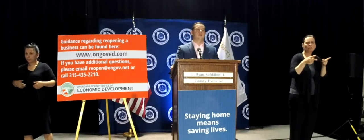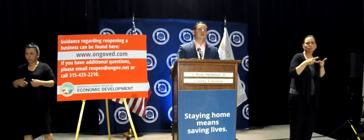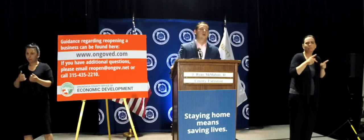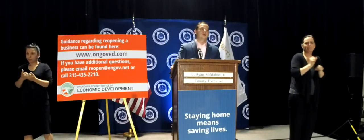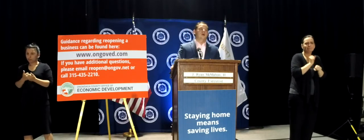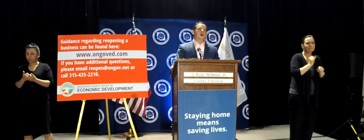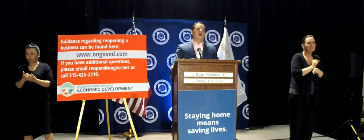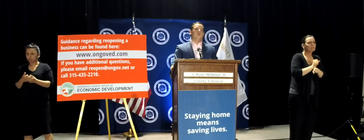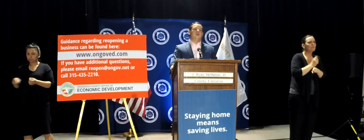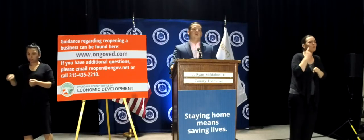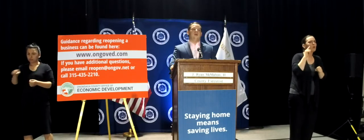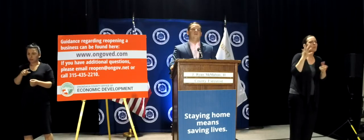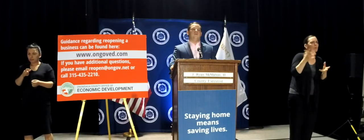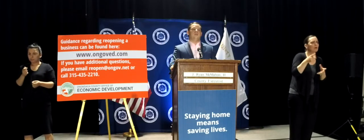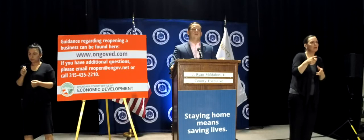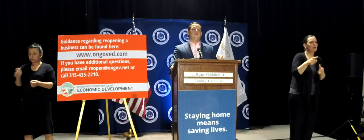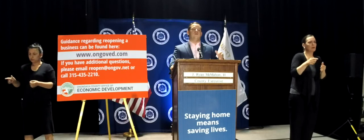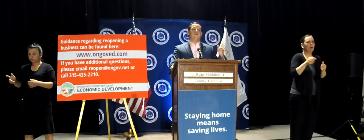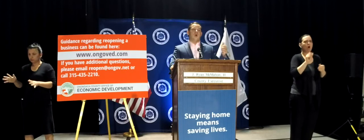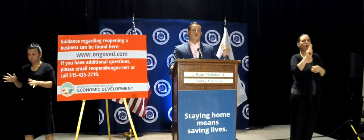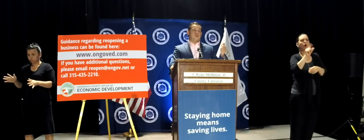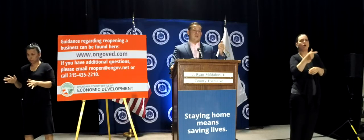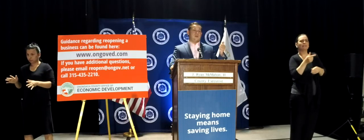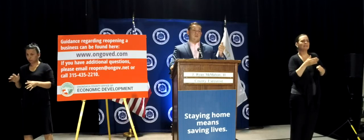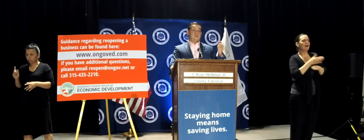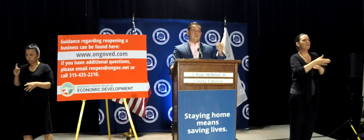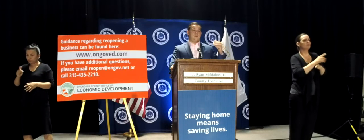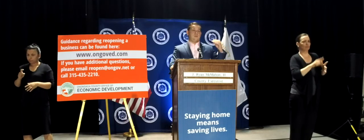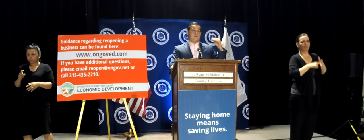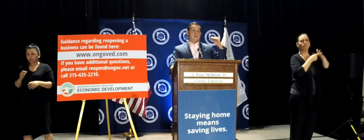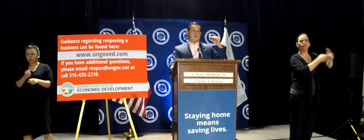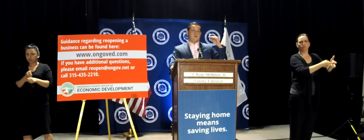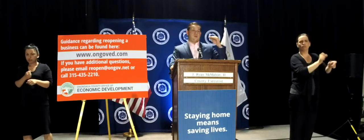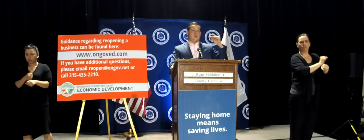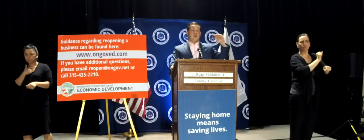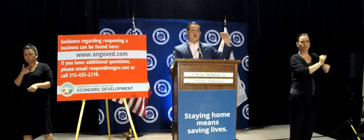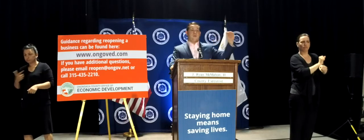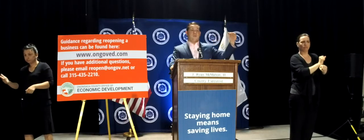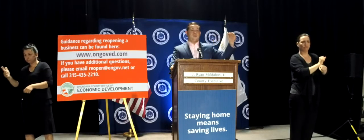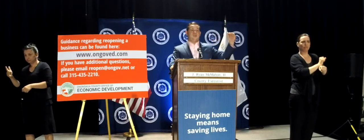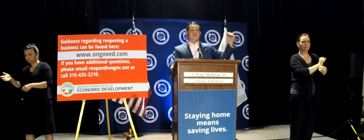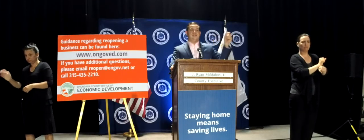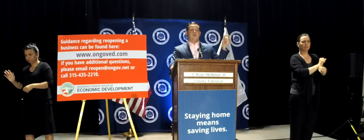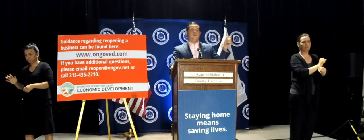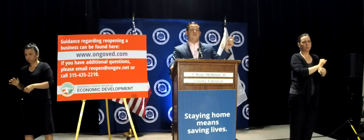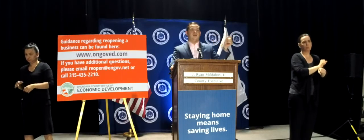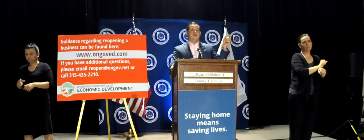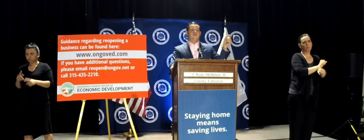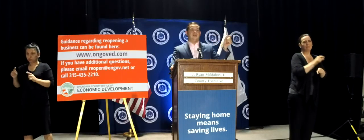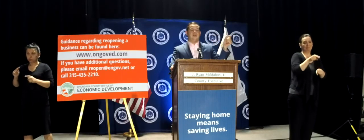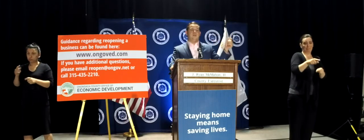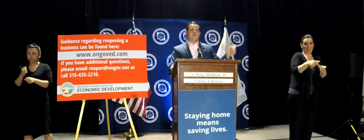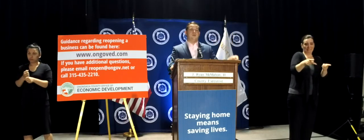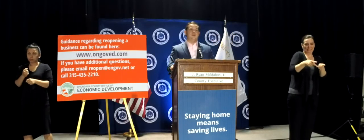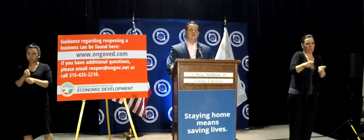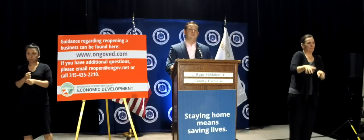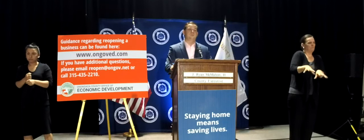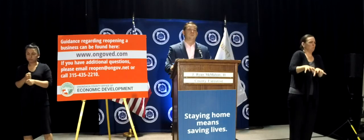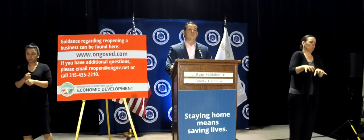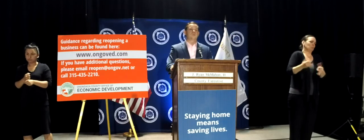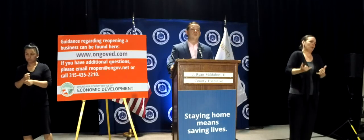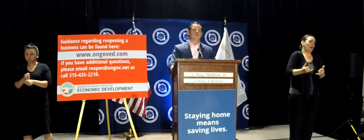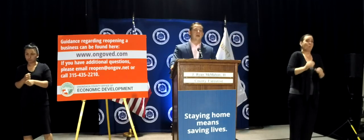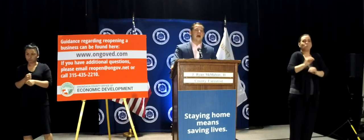essentially. We have frozen a certain number of positions that were funded vacant